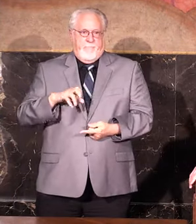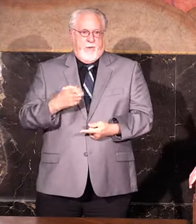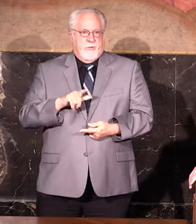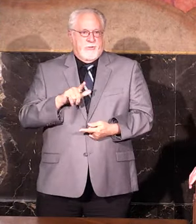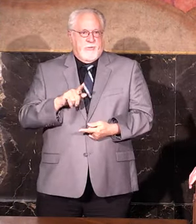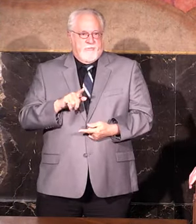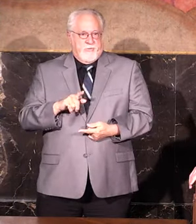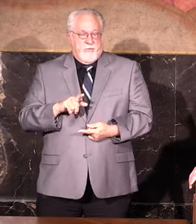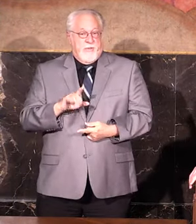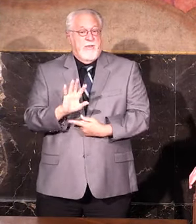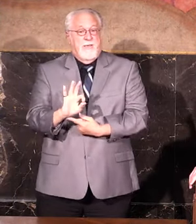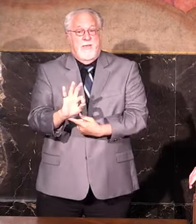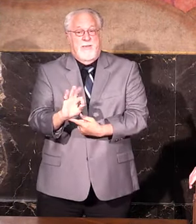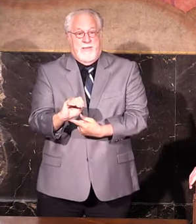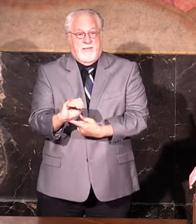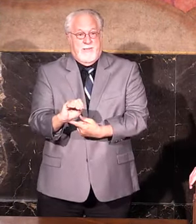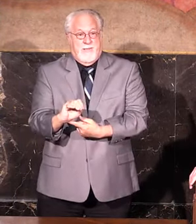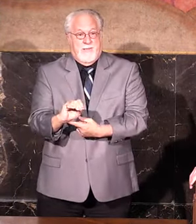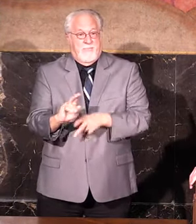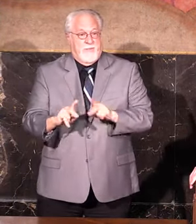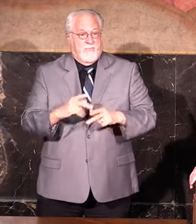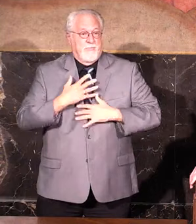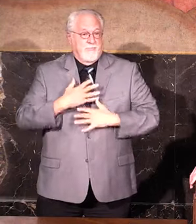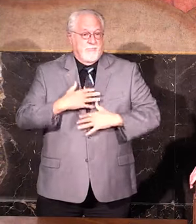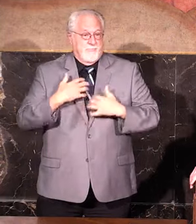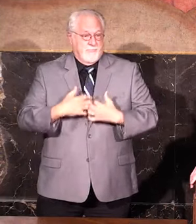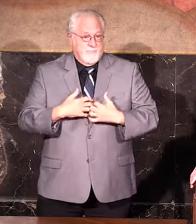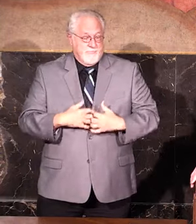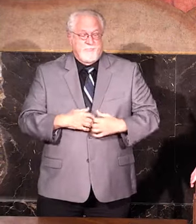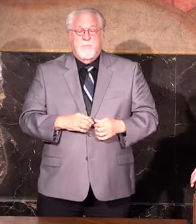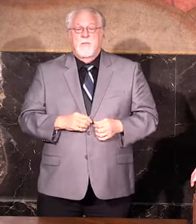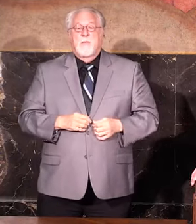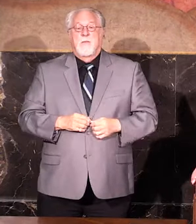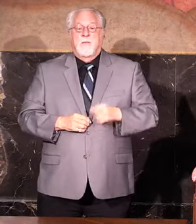we have 90 individuals on ventilators.